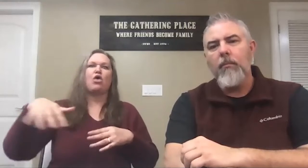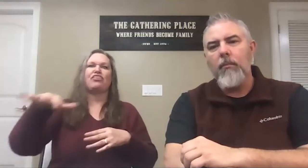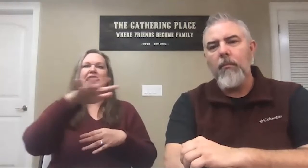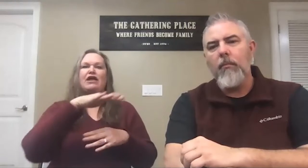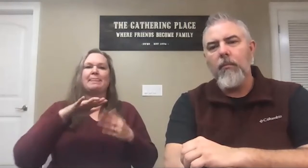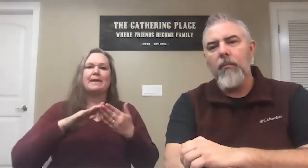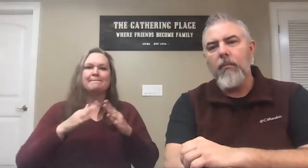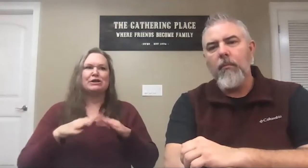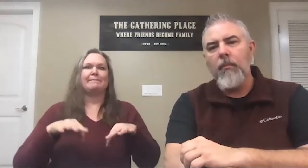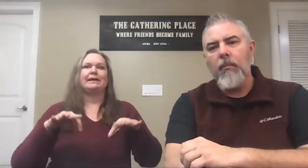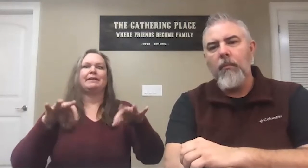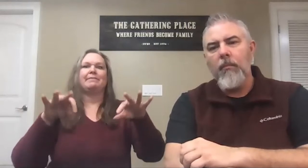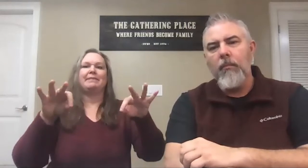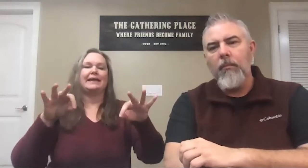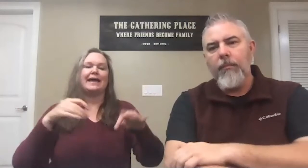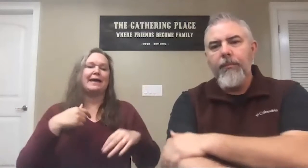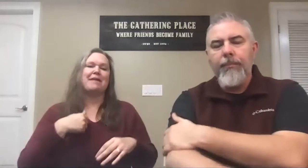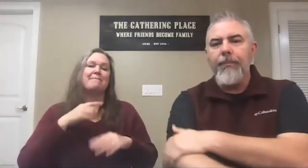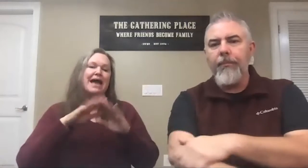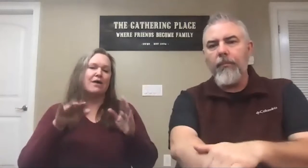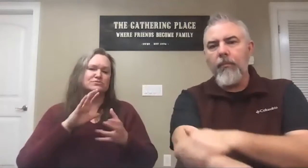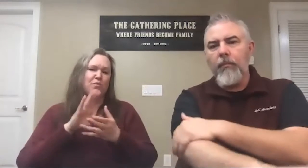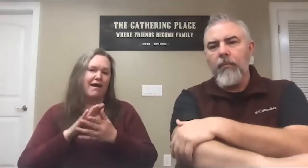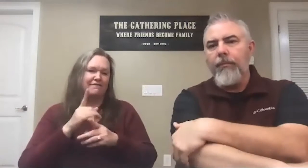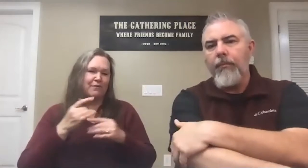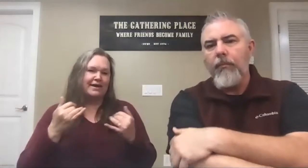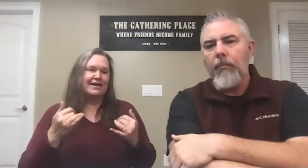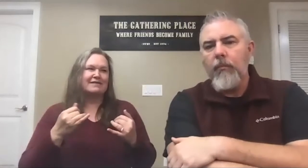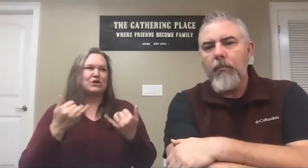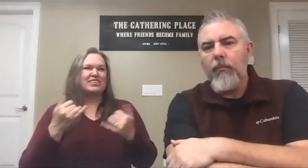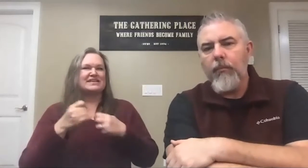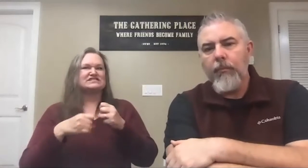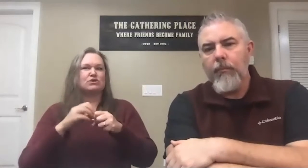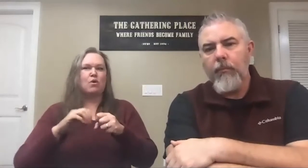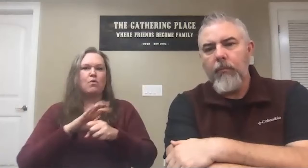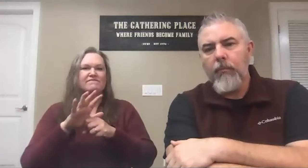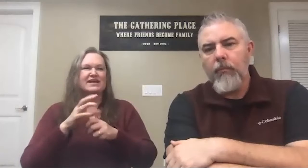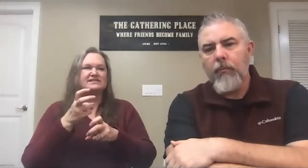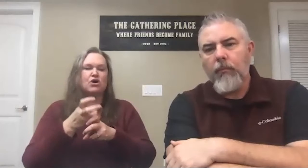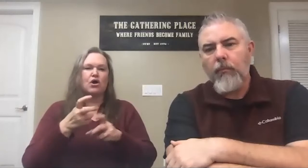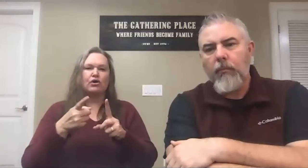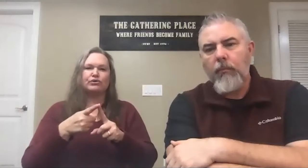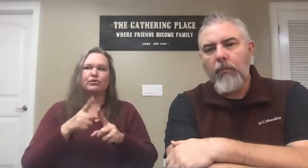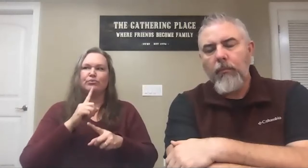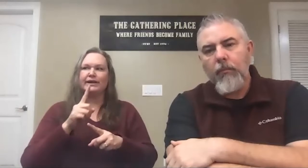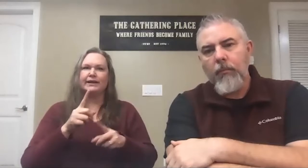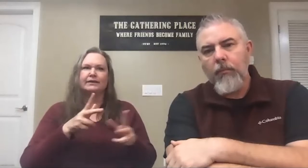it sometimes because he's out there in the community and he picked it up quickly. And I'm more of a housewife right now. So with COVID, it's been a